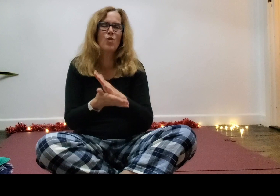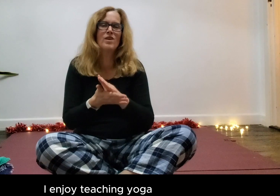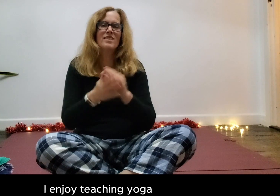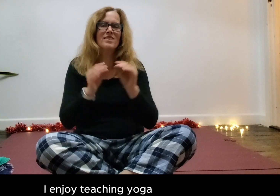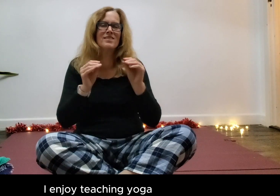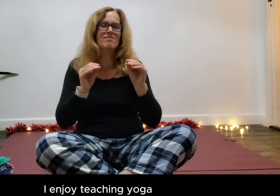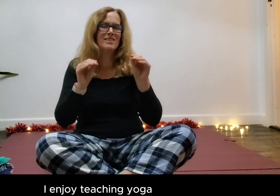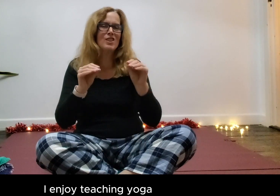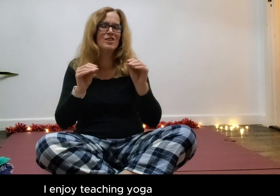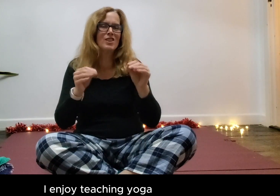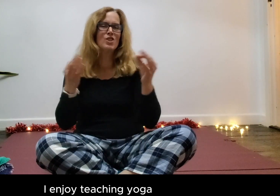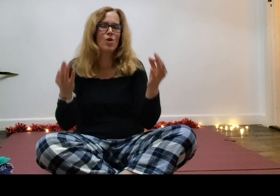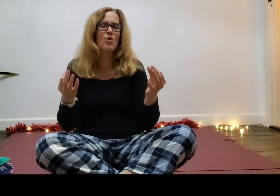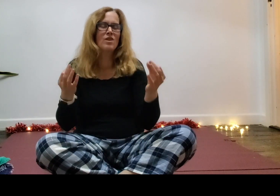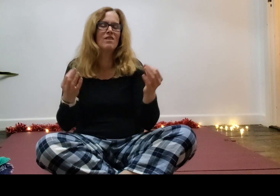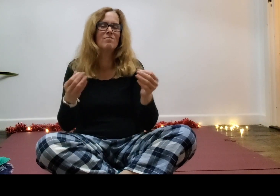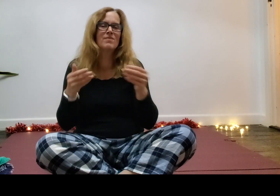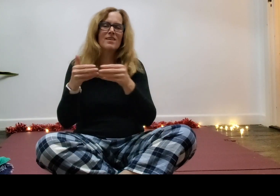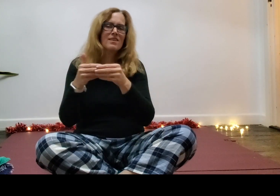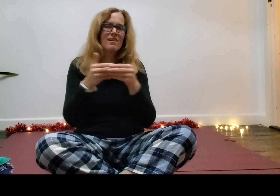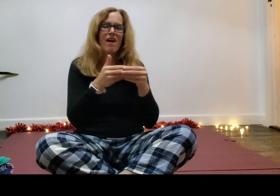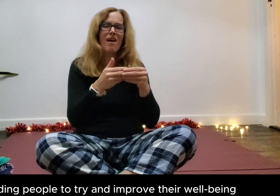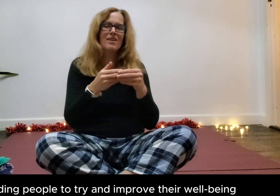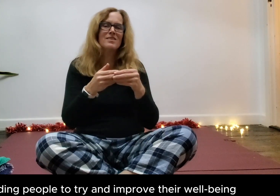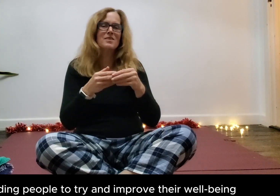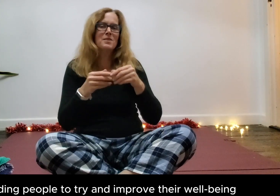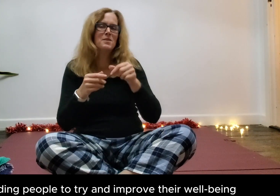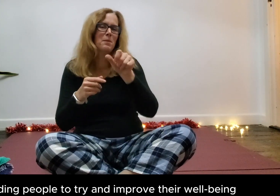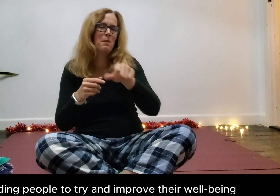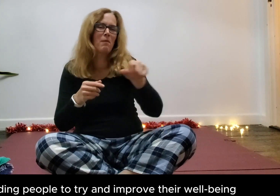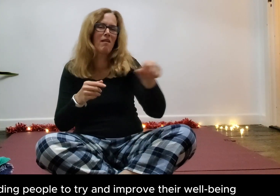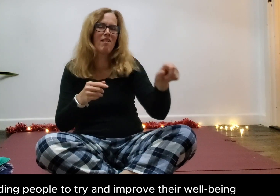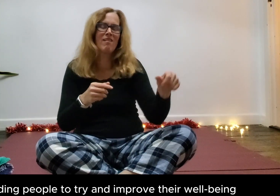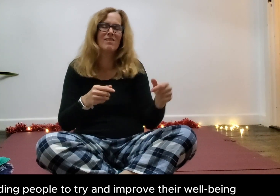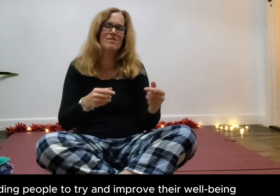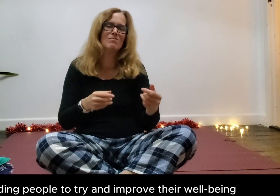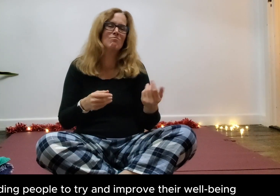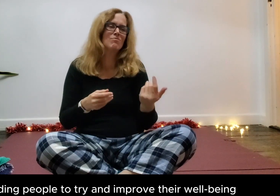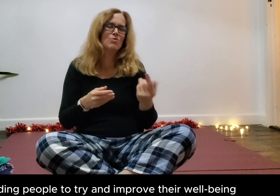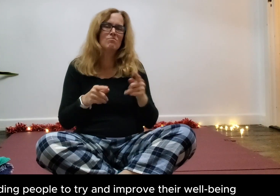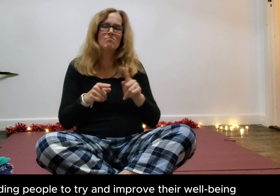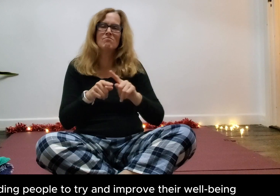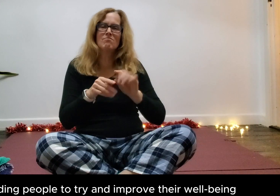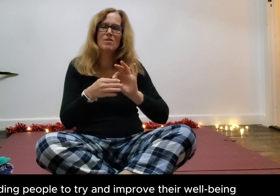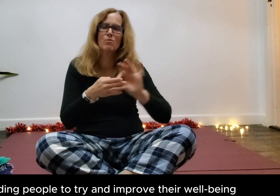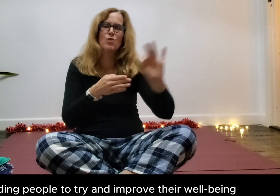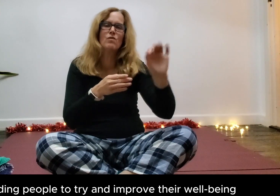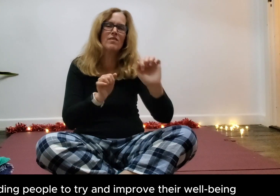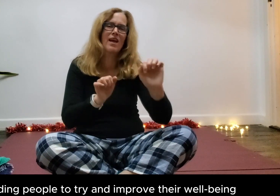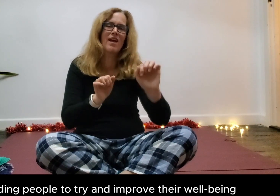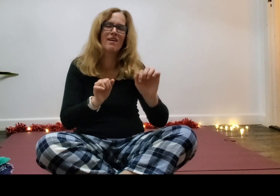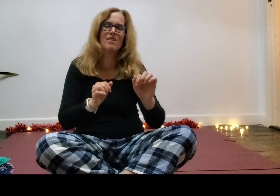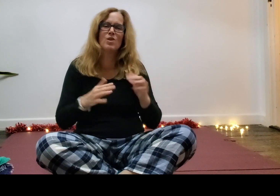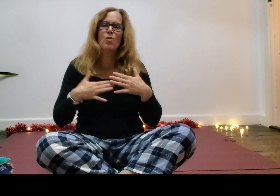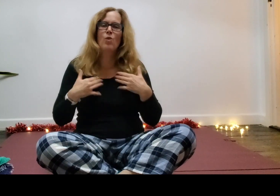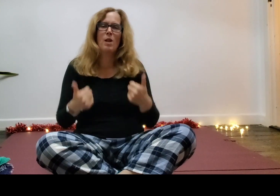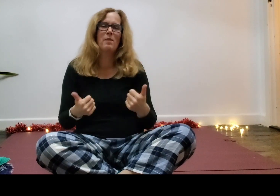I enjoy teaching yoga and guiding people to try and improve their well-being